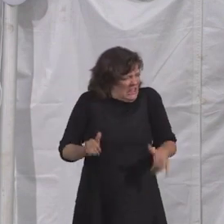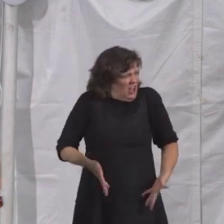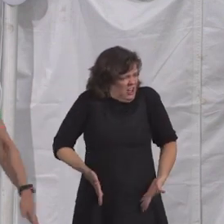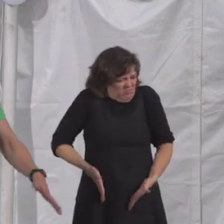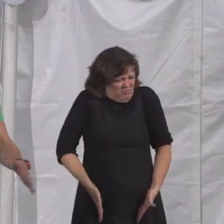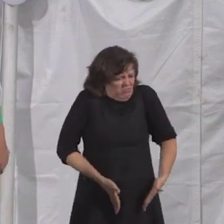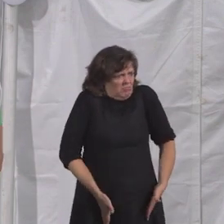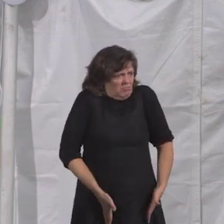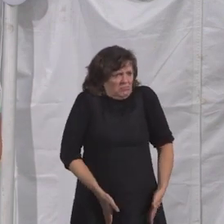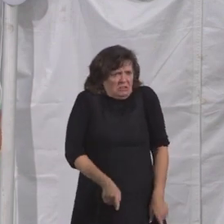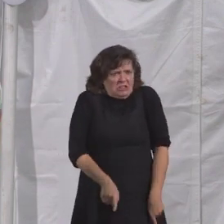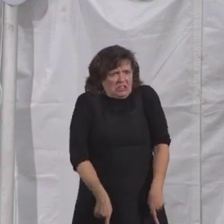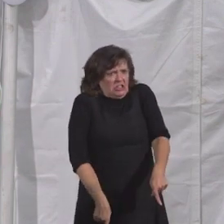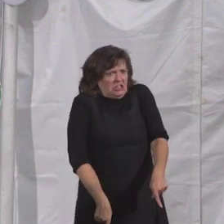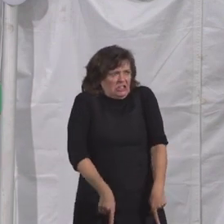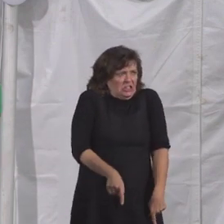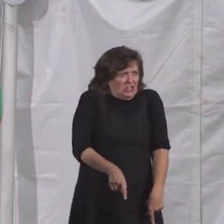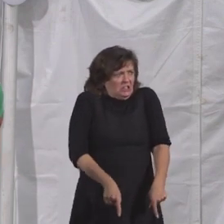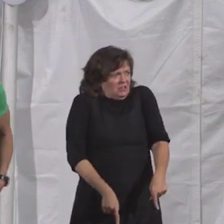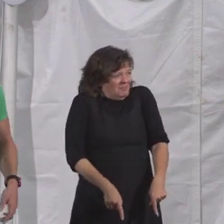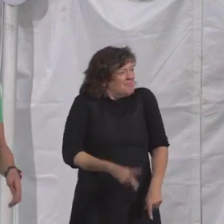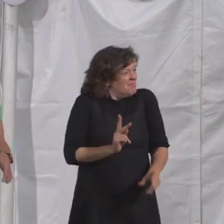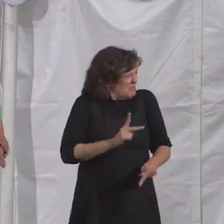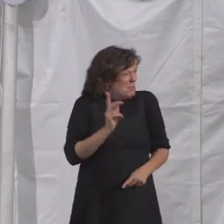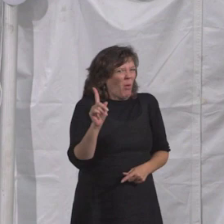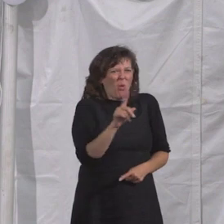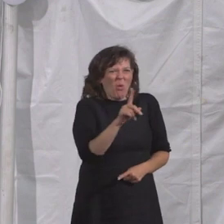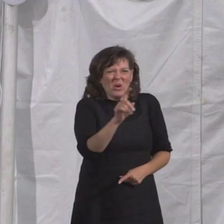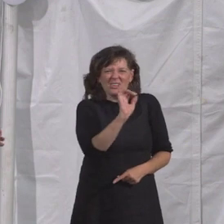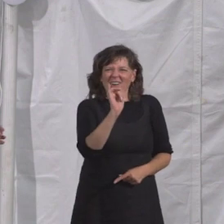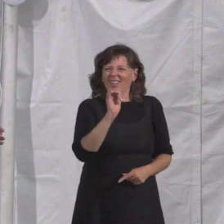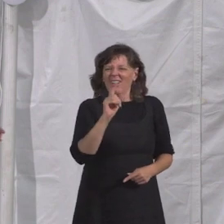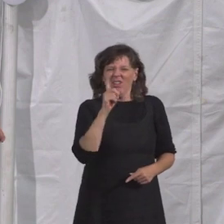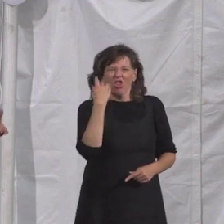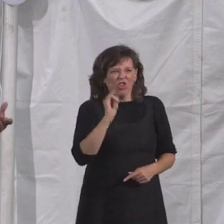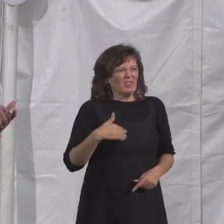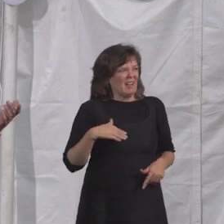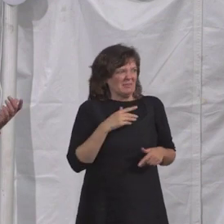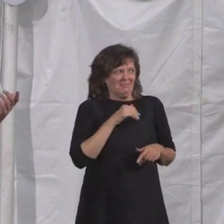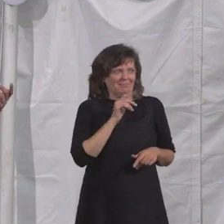And tough skins were that dark shade of blue, and so you couldn't tell. And those things,